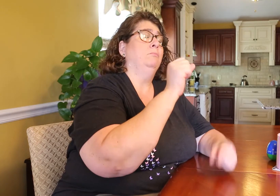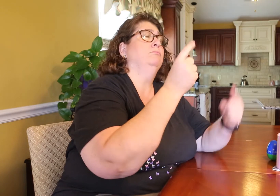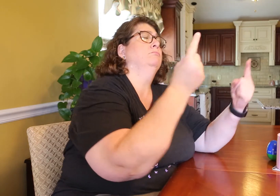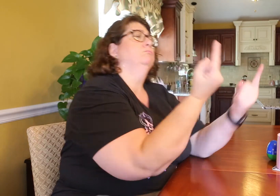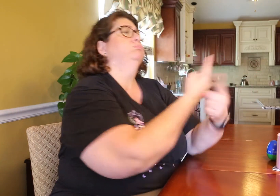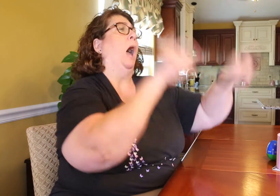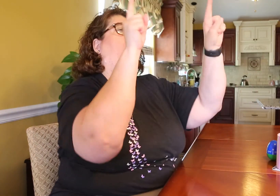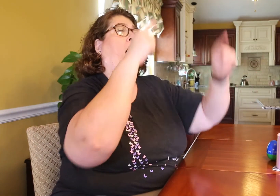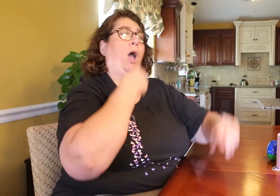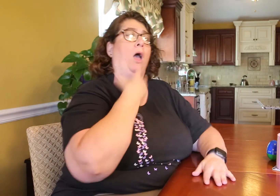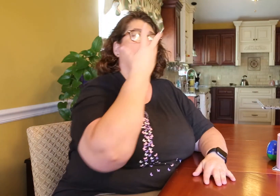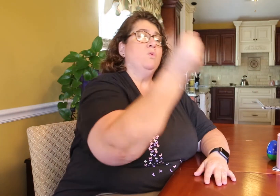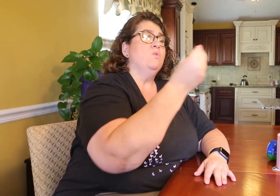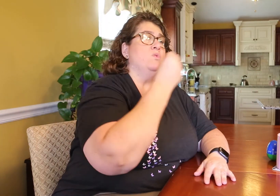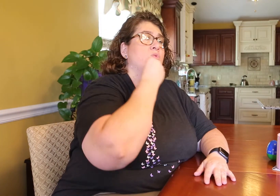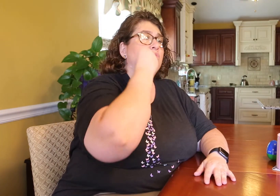finally complete the task.